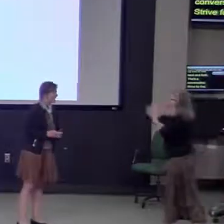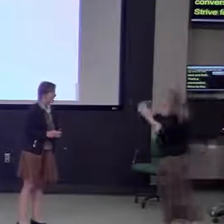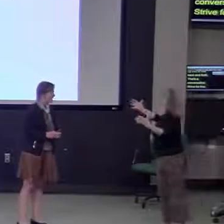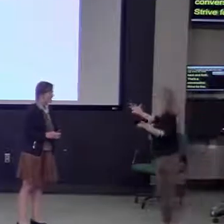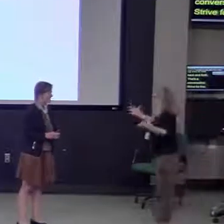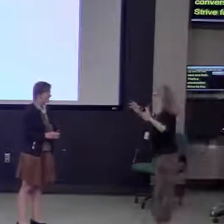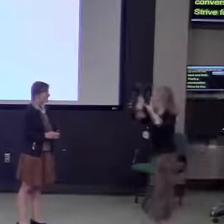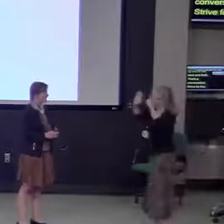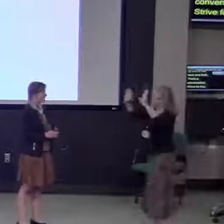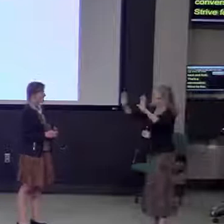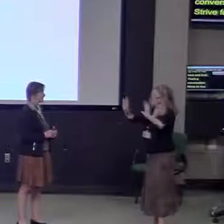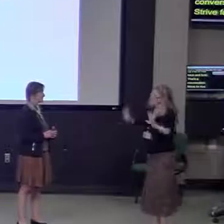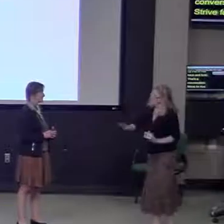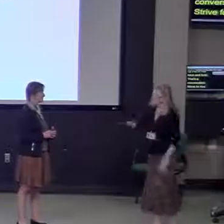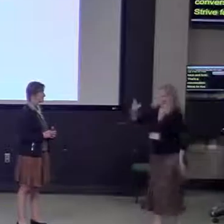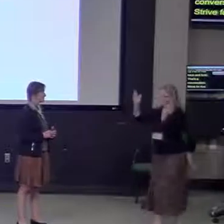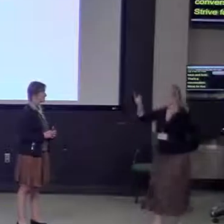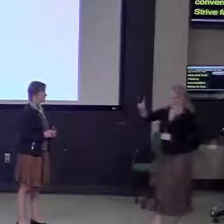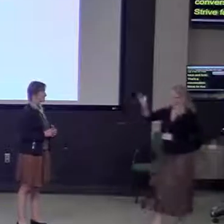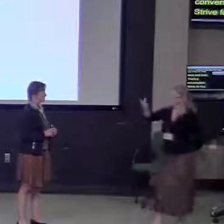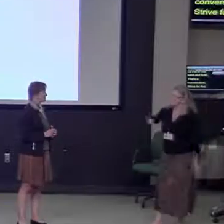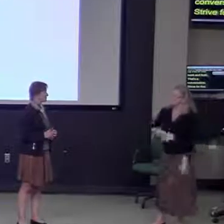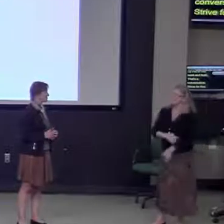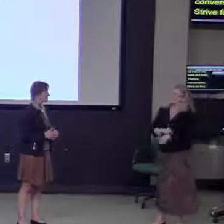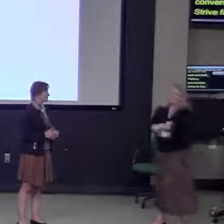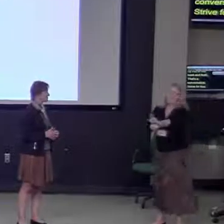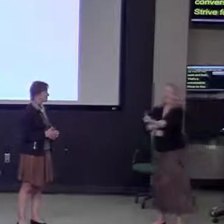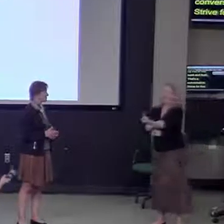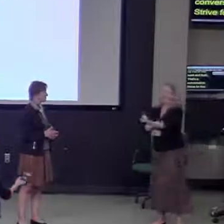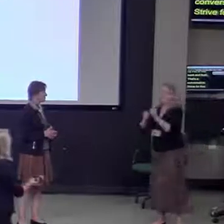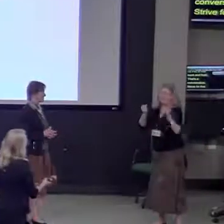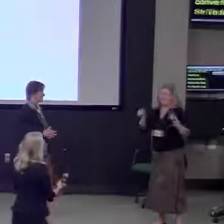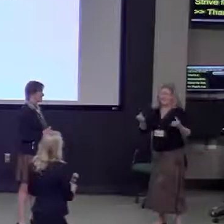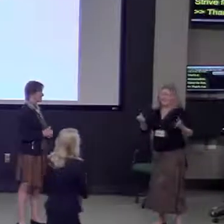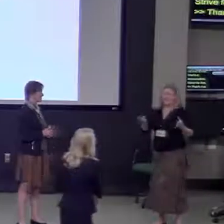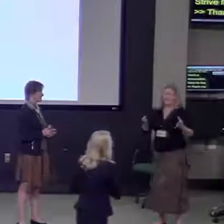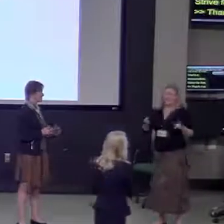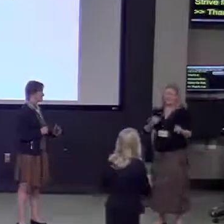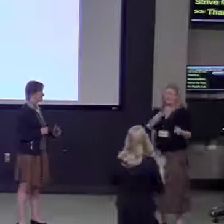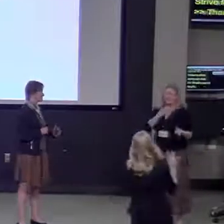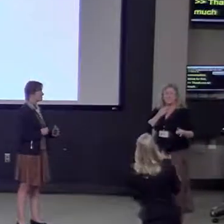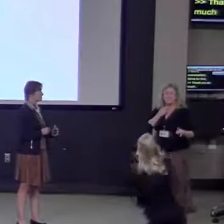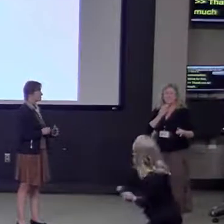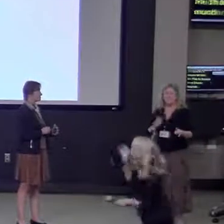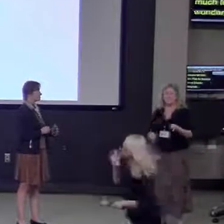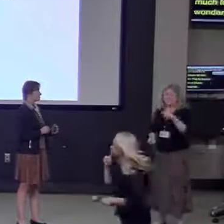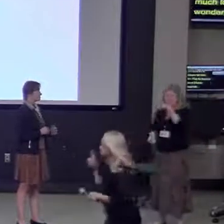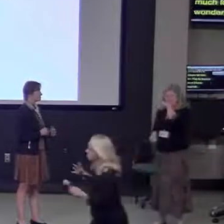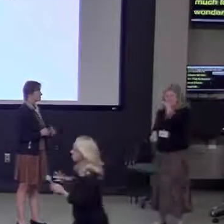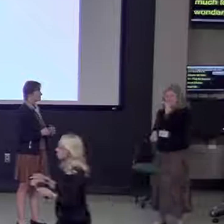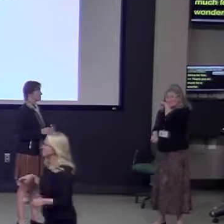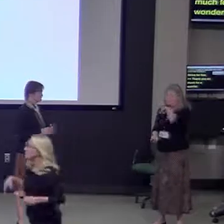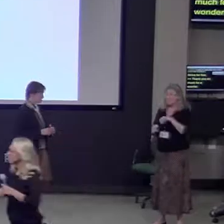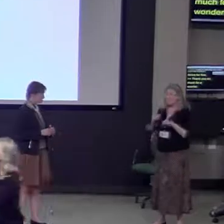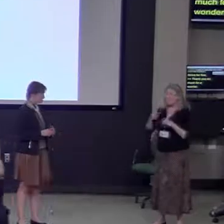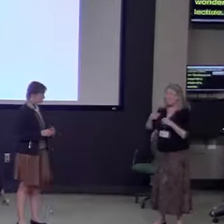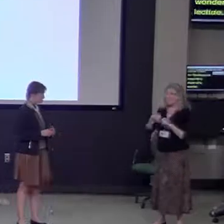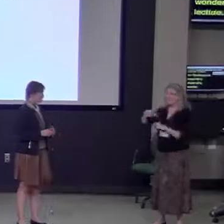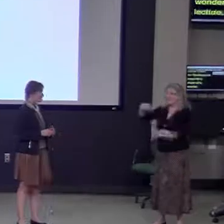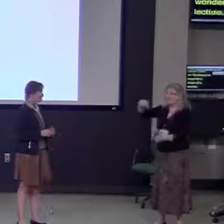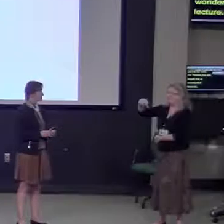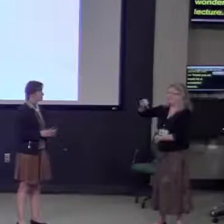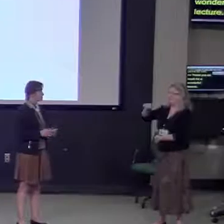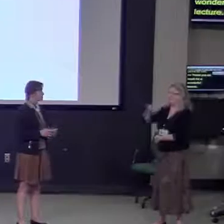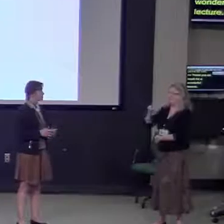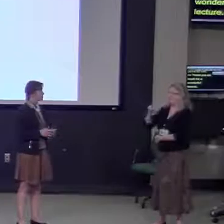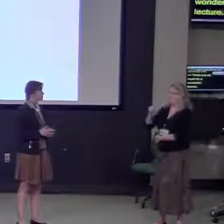Thanks so much for a wonderful lecture. I'm going to sign what you will be